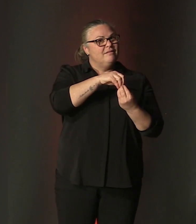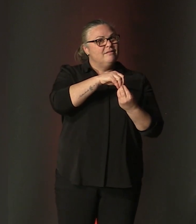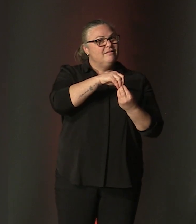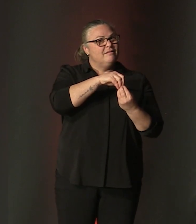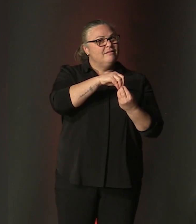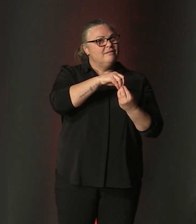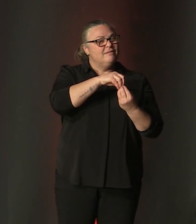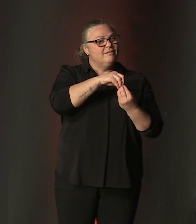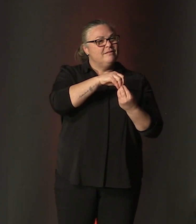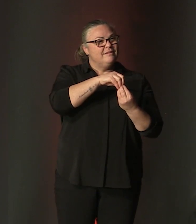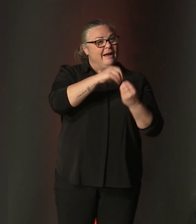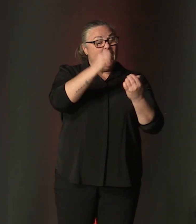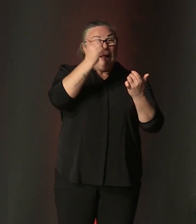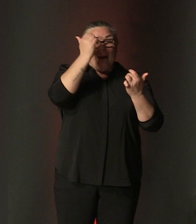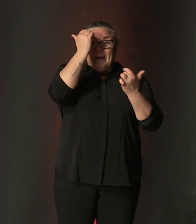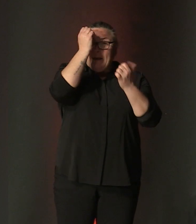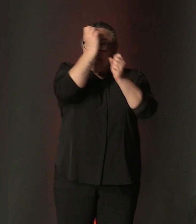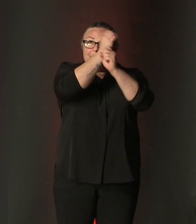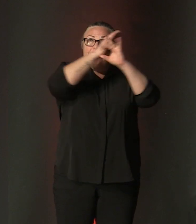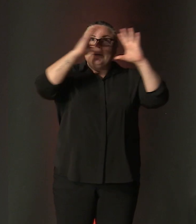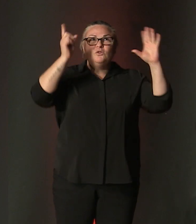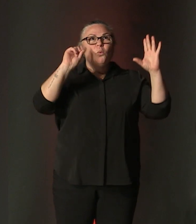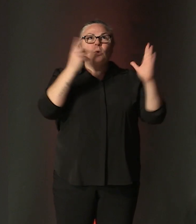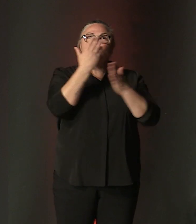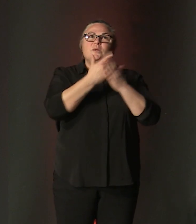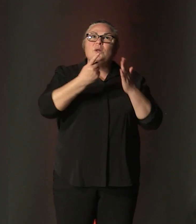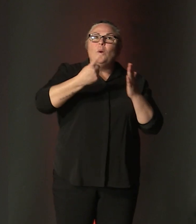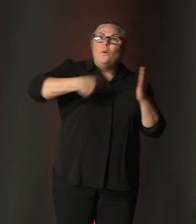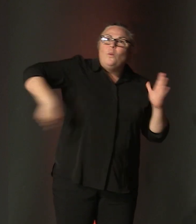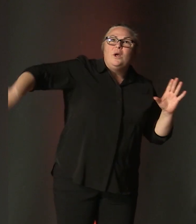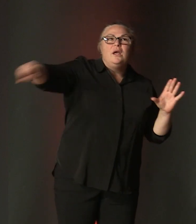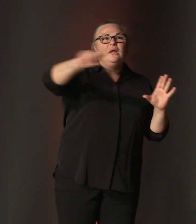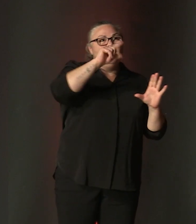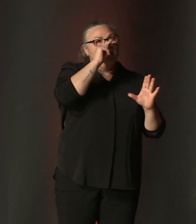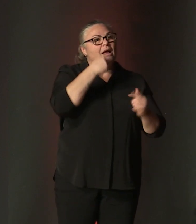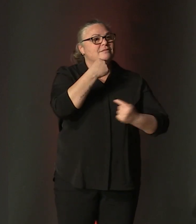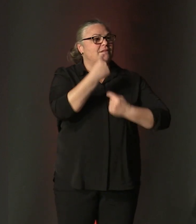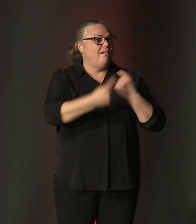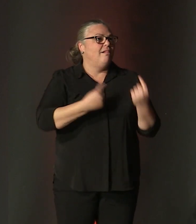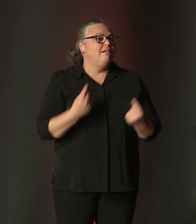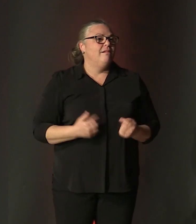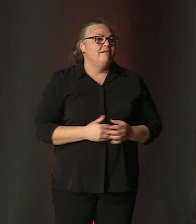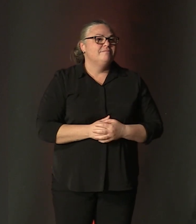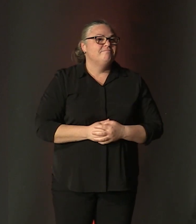Imagine the stories we could tell. Thank you.